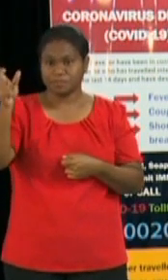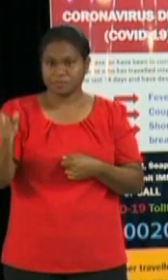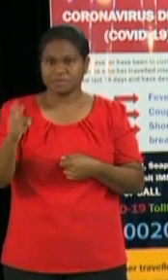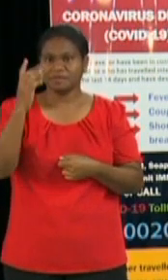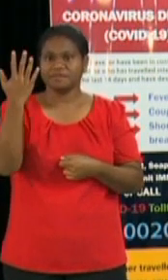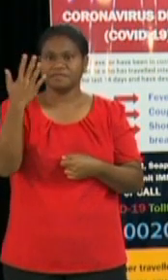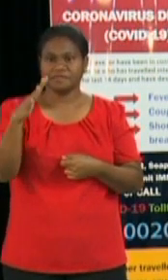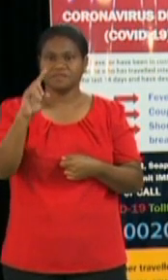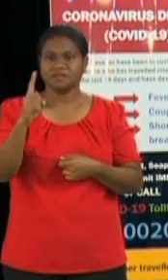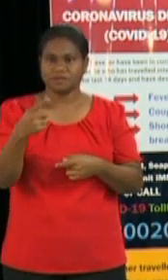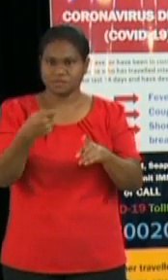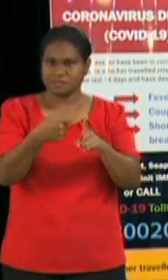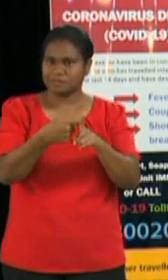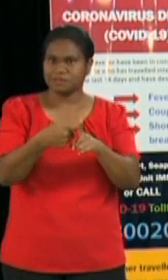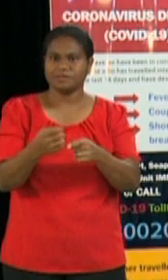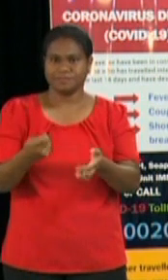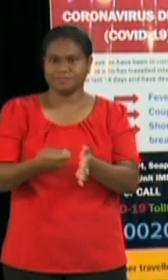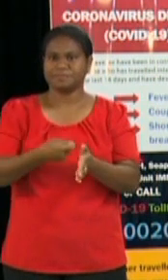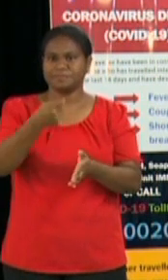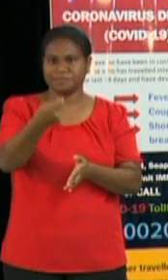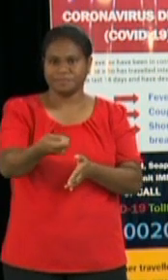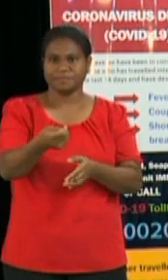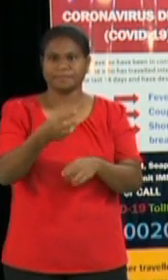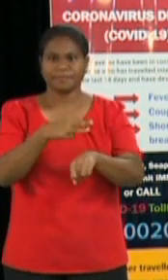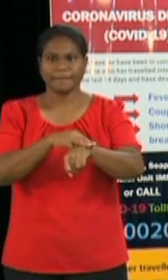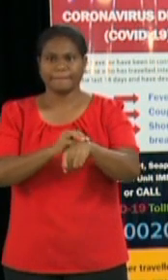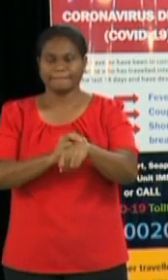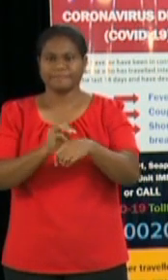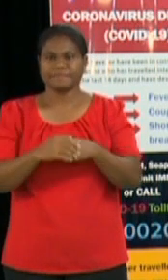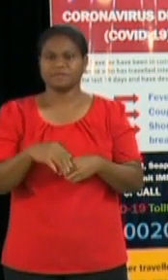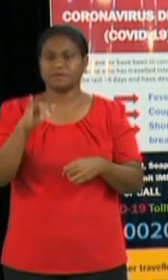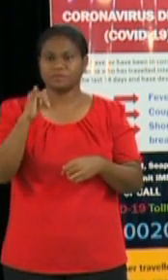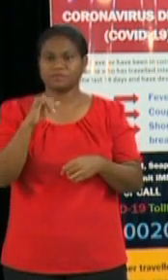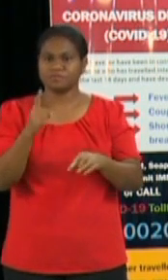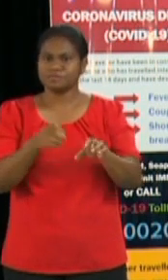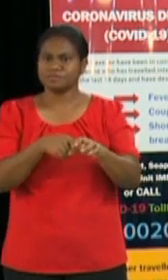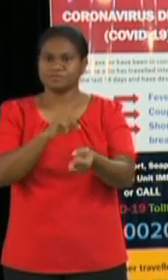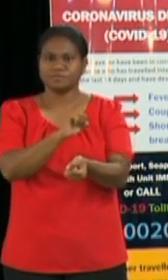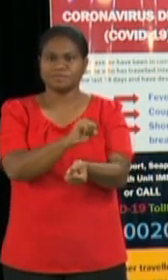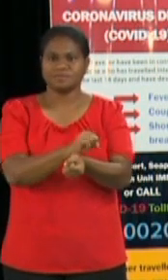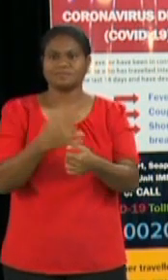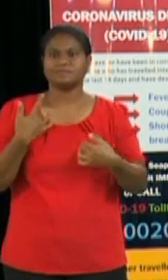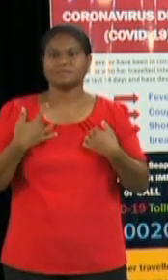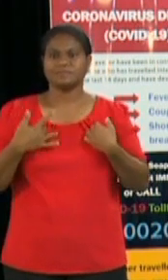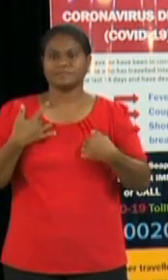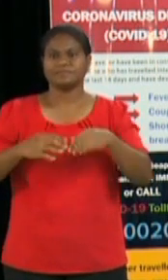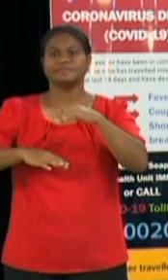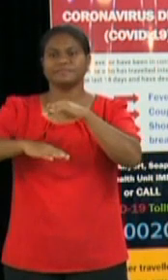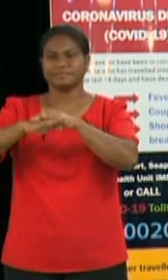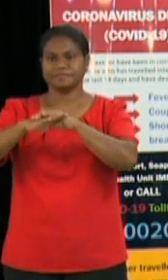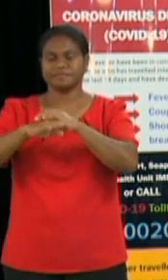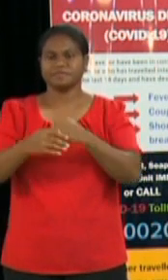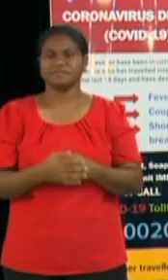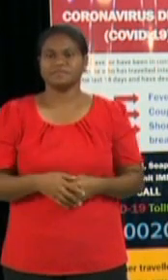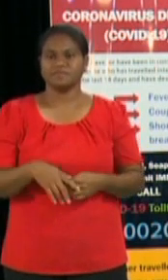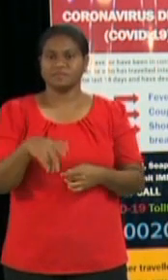kina penalty fine, or up to life imprisonment. That is for an individual.